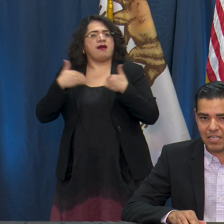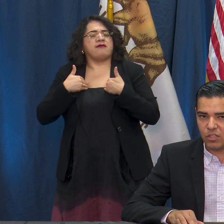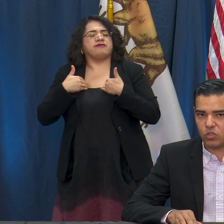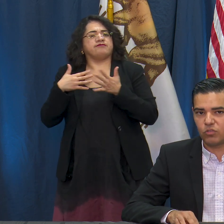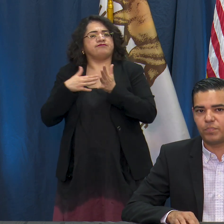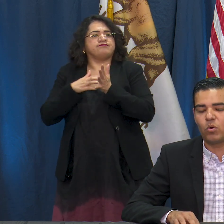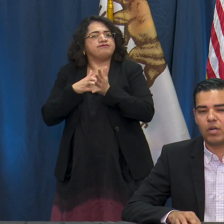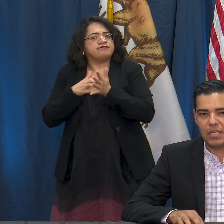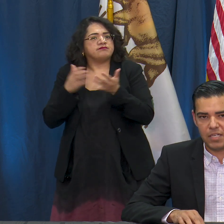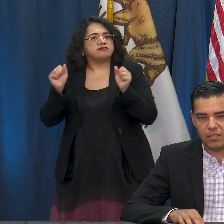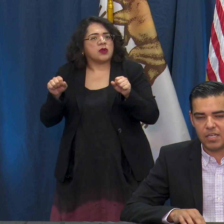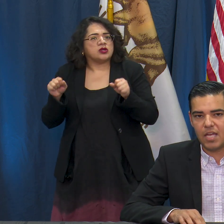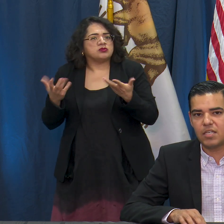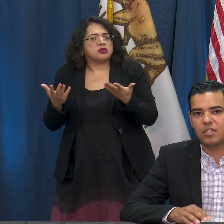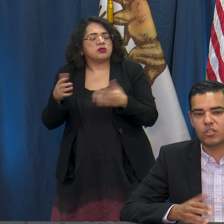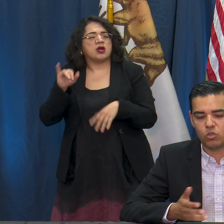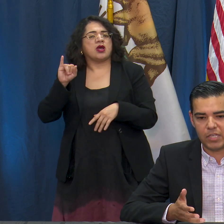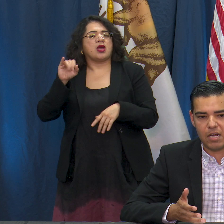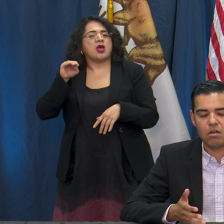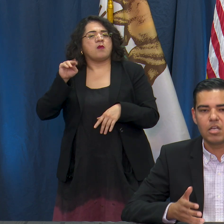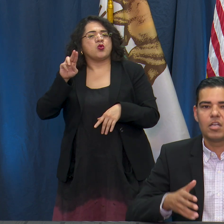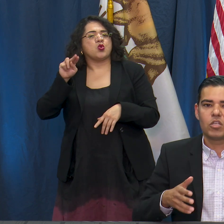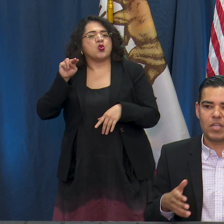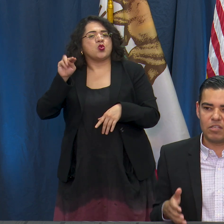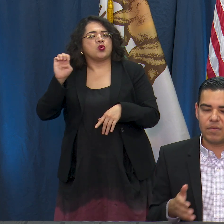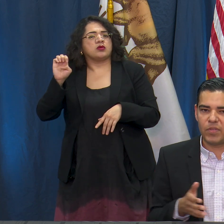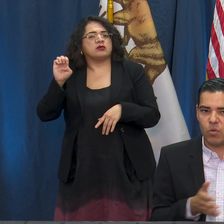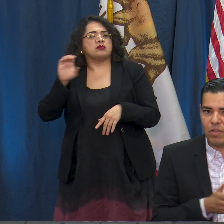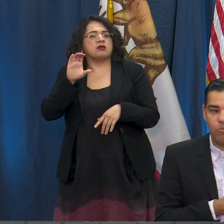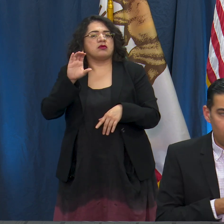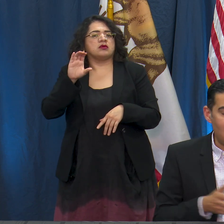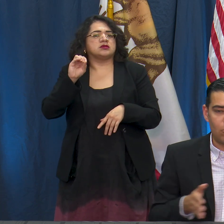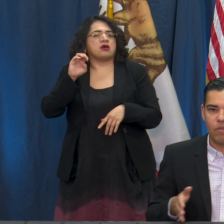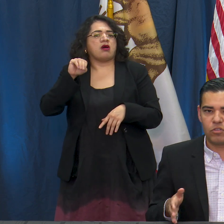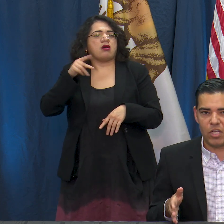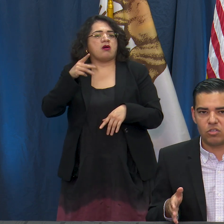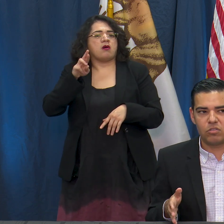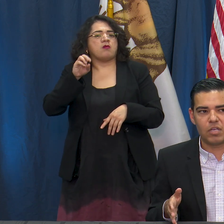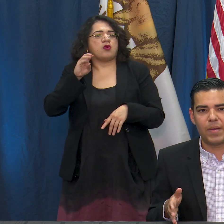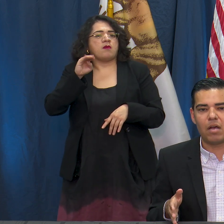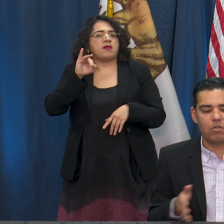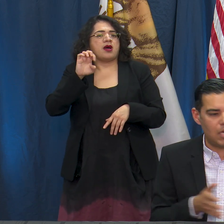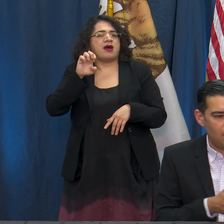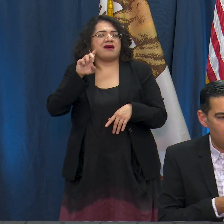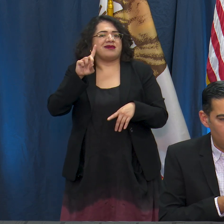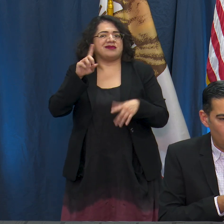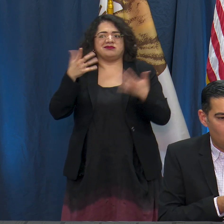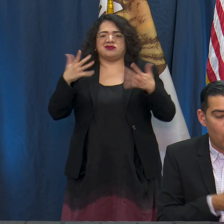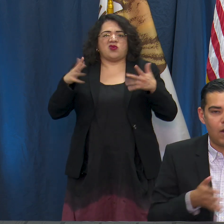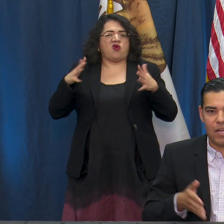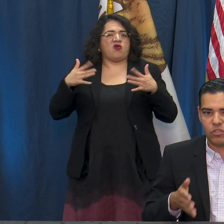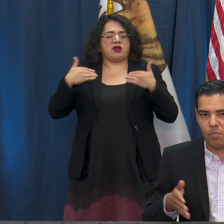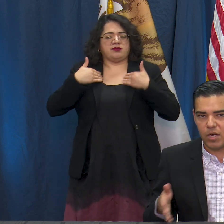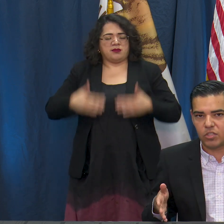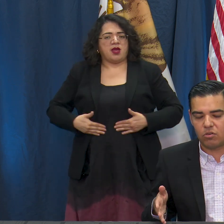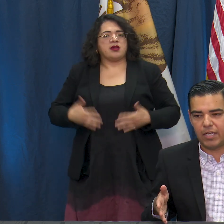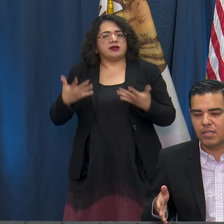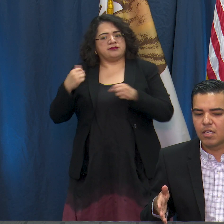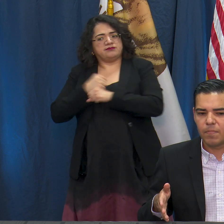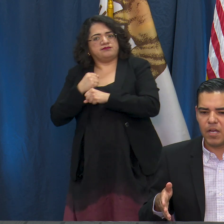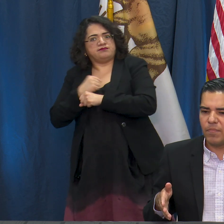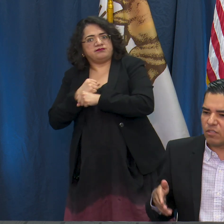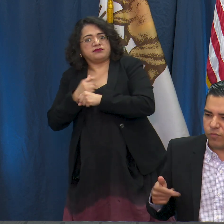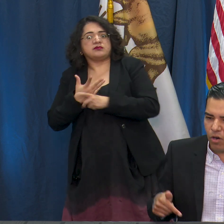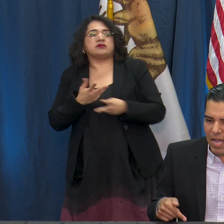and that need additional support and need additional care. So that is something that we've had conversations about and that we are actually